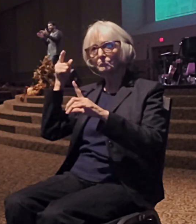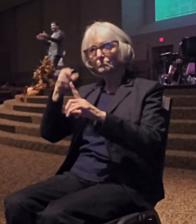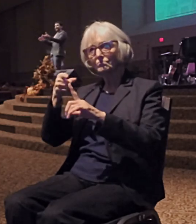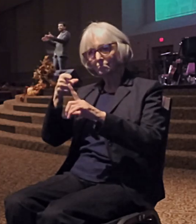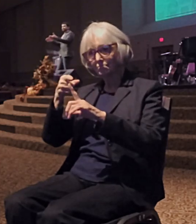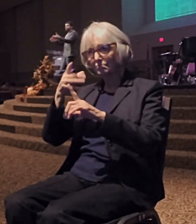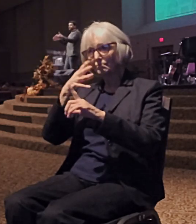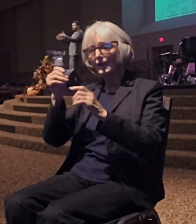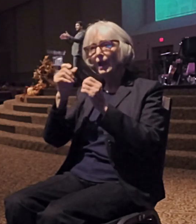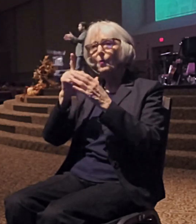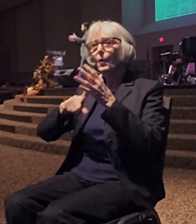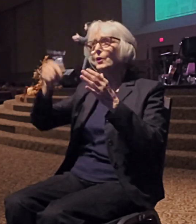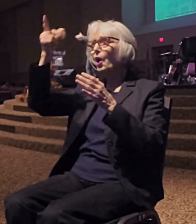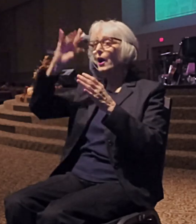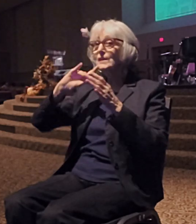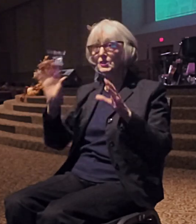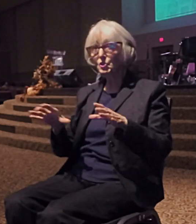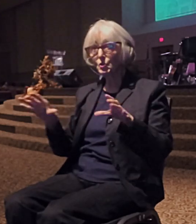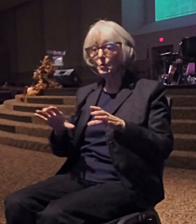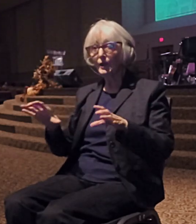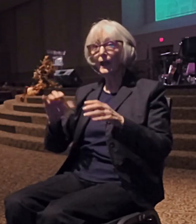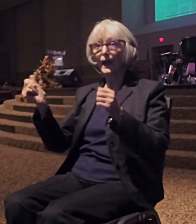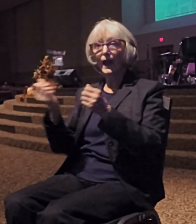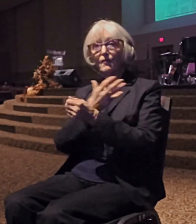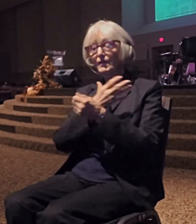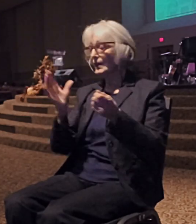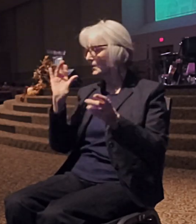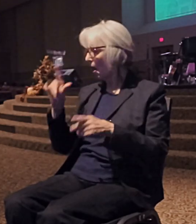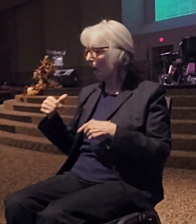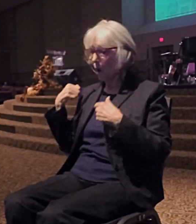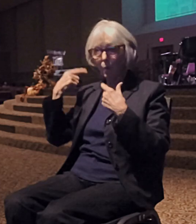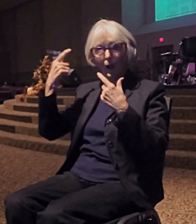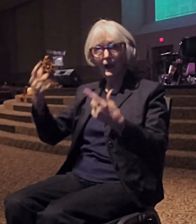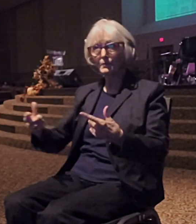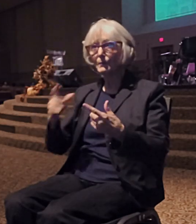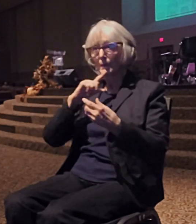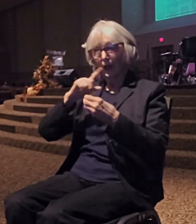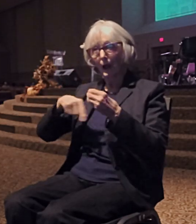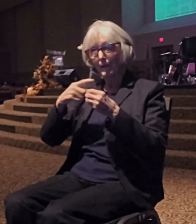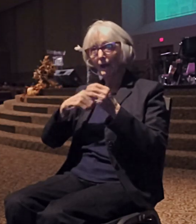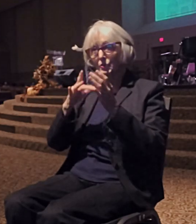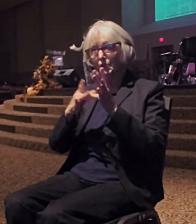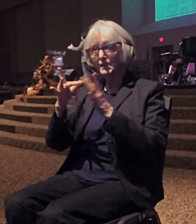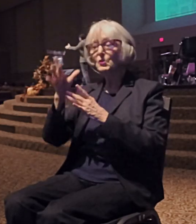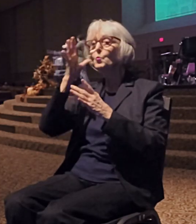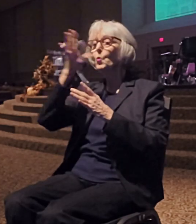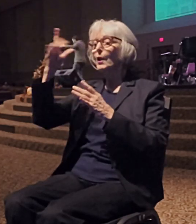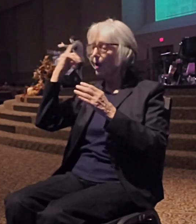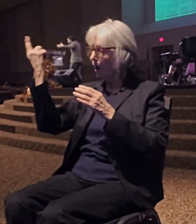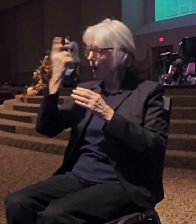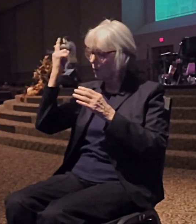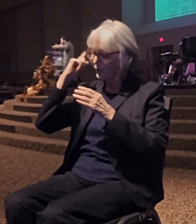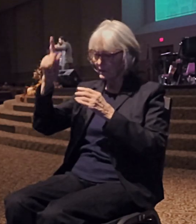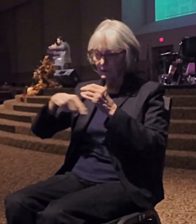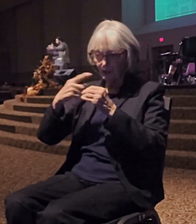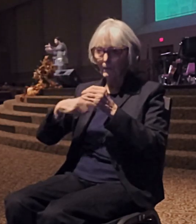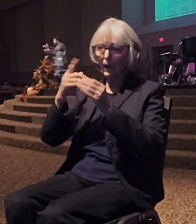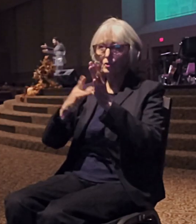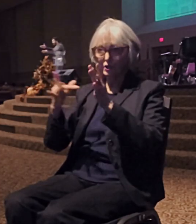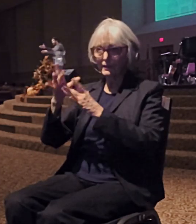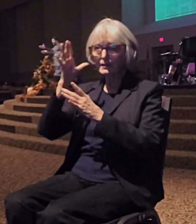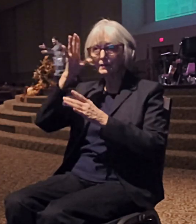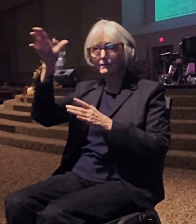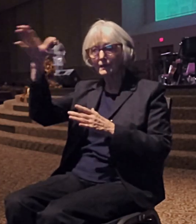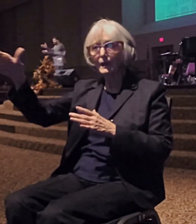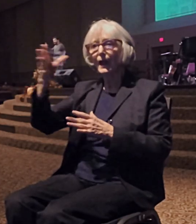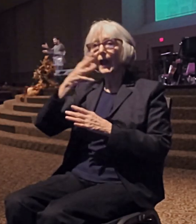And what God is doing, everything's always been about Jesus. It'll always be about Jesus, and God is working to bring